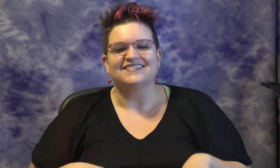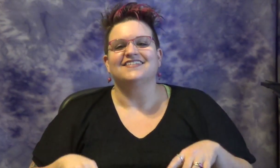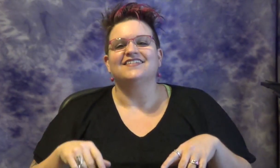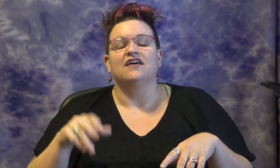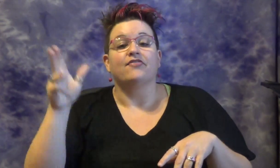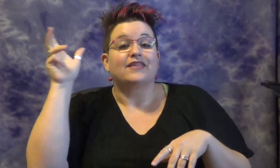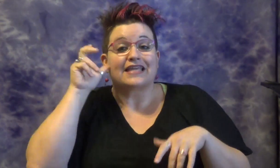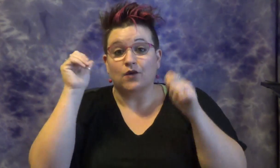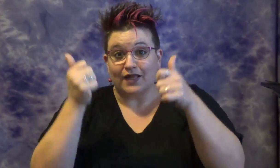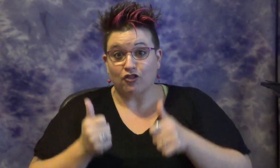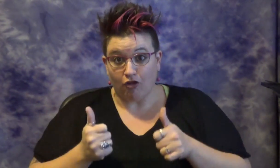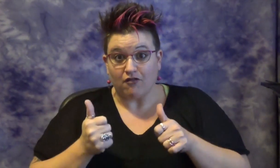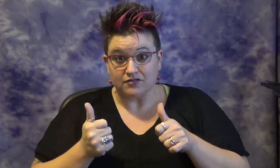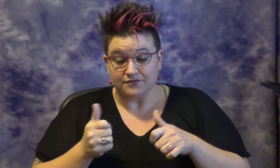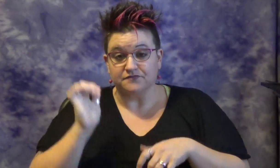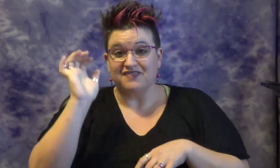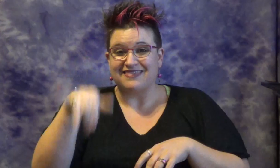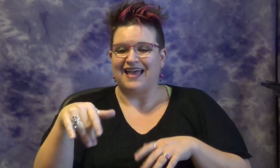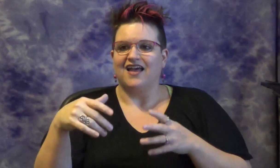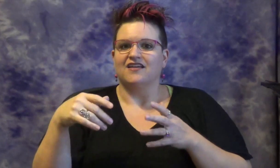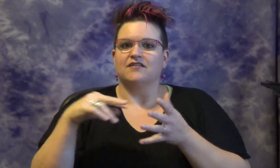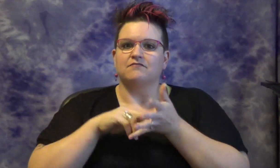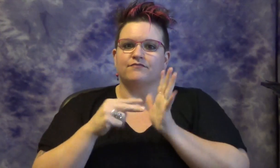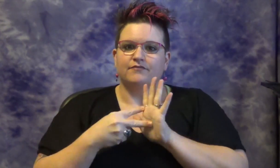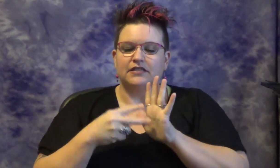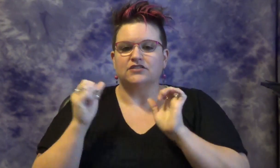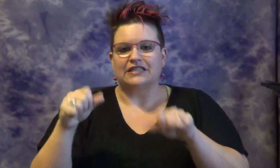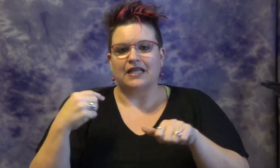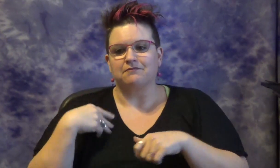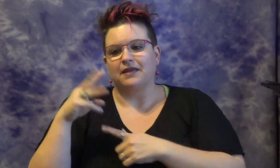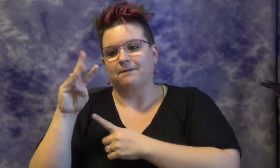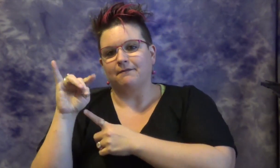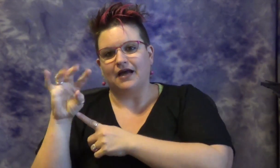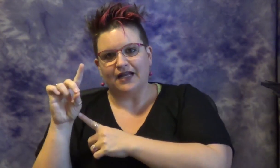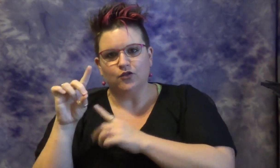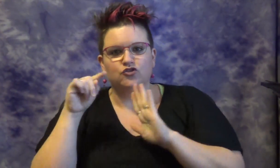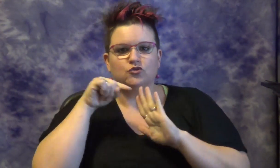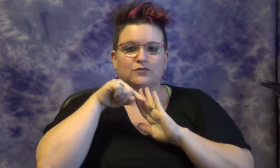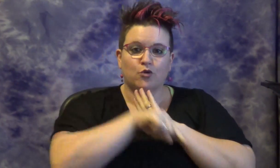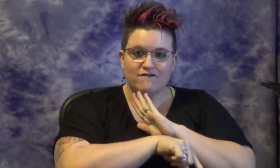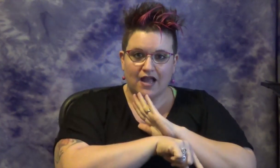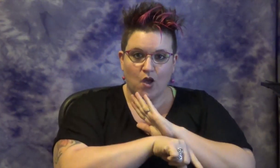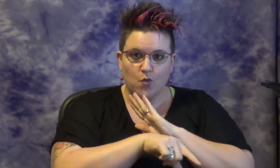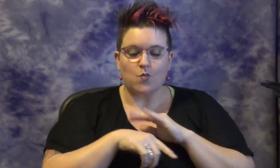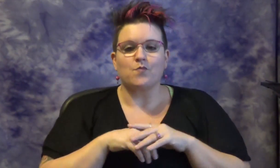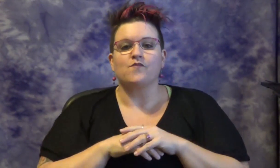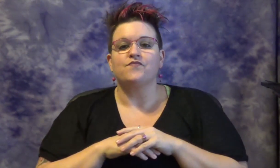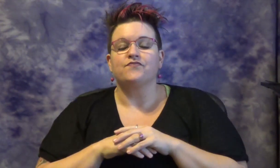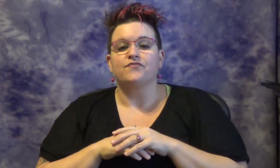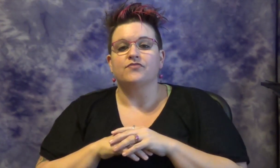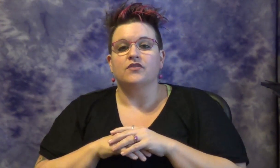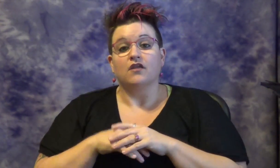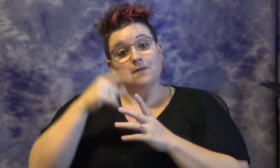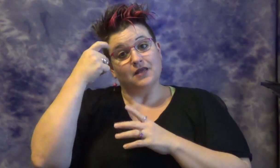person. I meant the actual loss of your hearing. So that means it could be anywhere from mild to